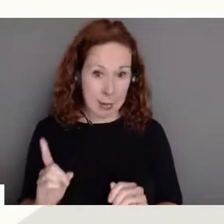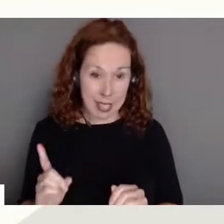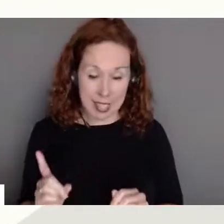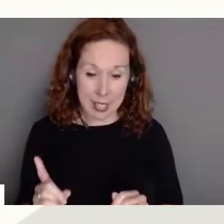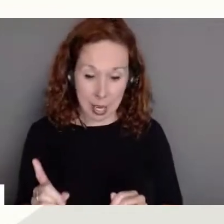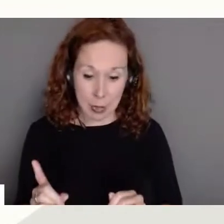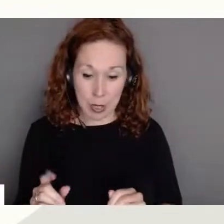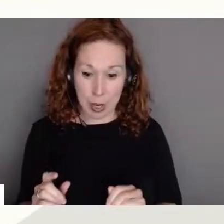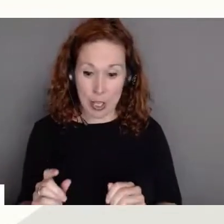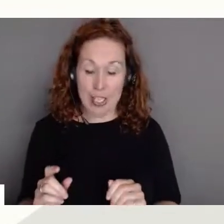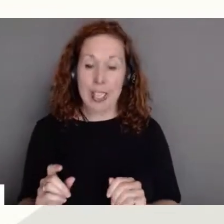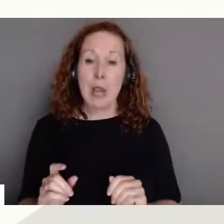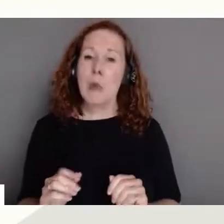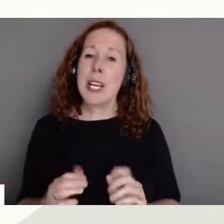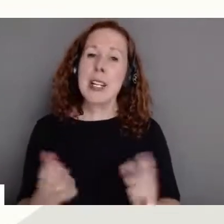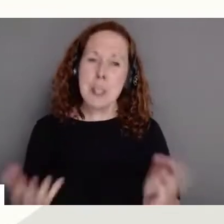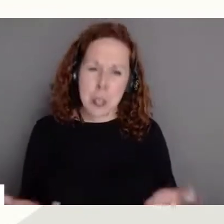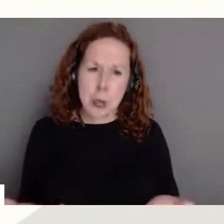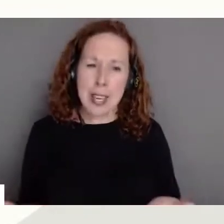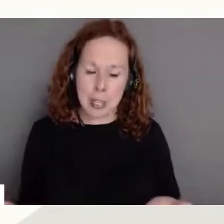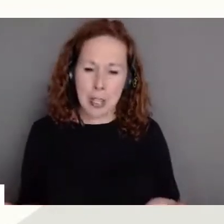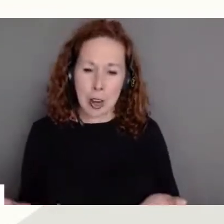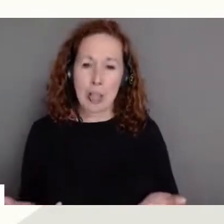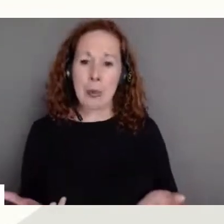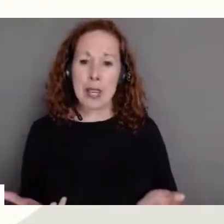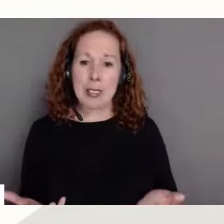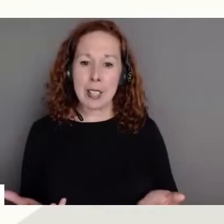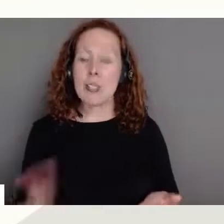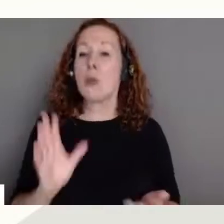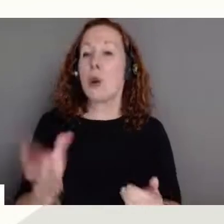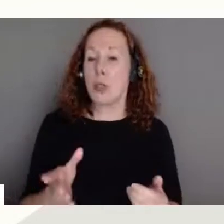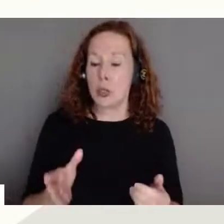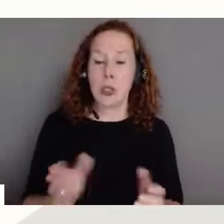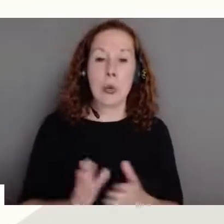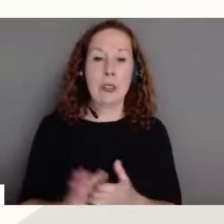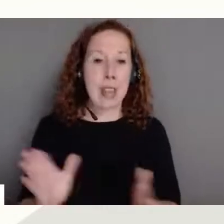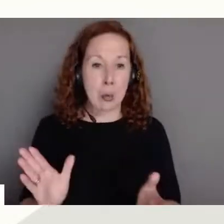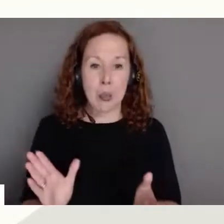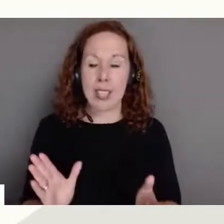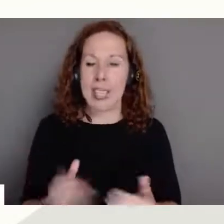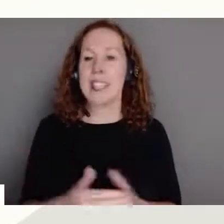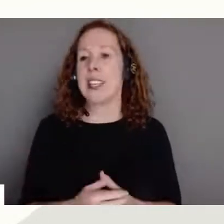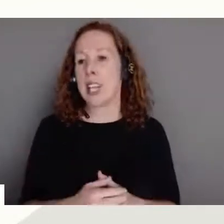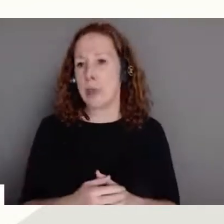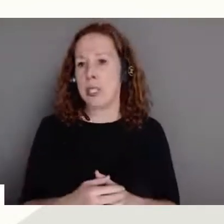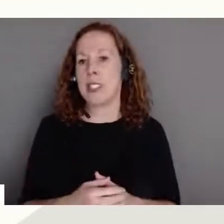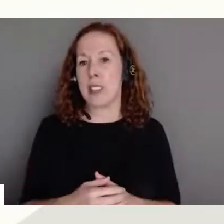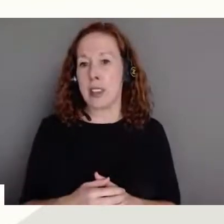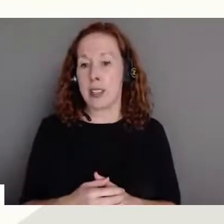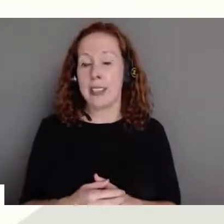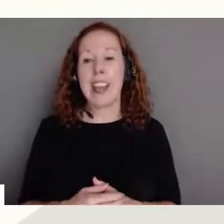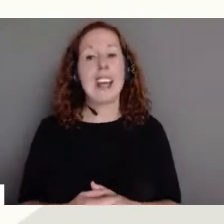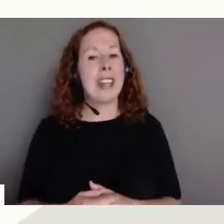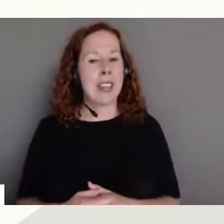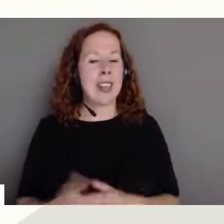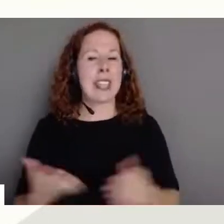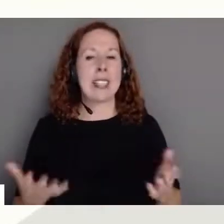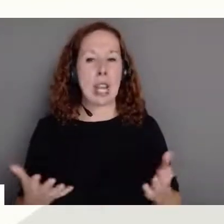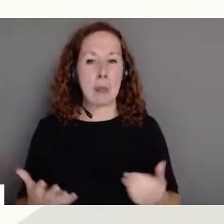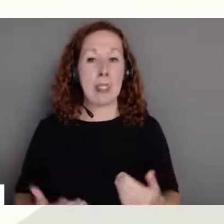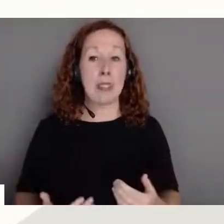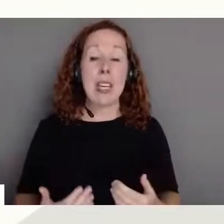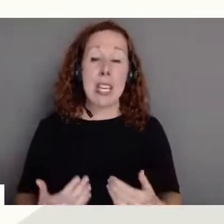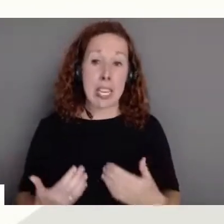I am lucky in that regard. What I Yeah, do get a lot when so also so if that were the case, then I would say again